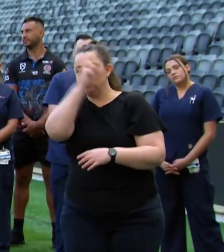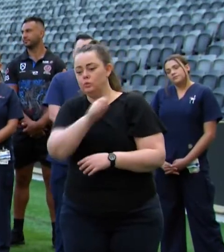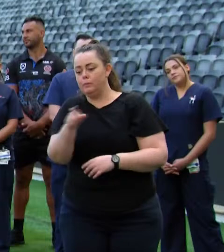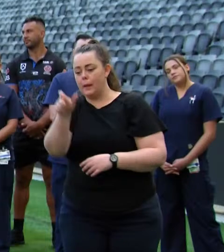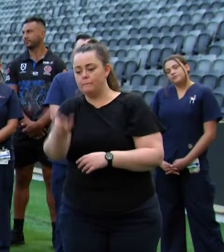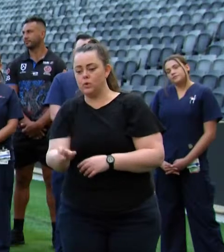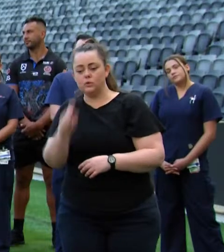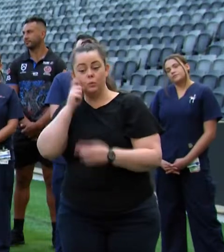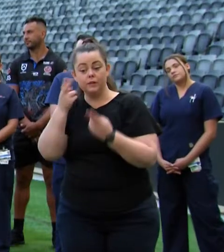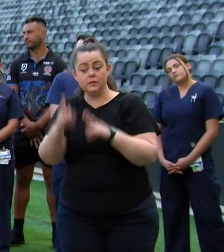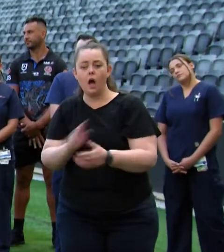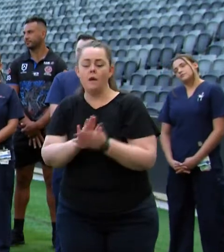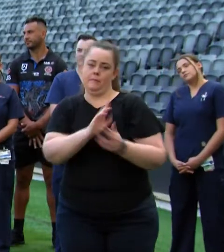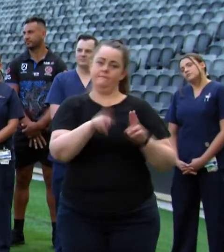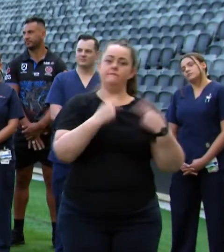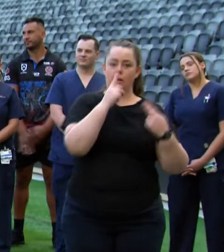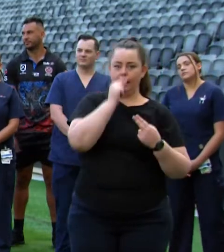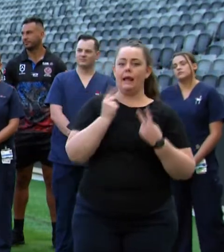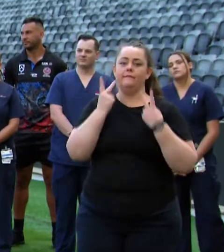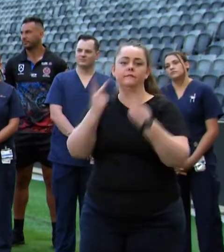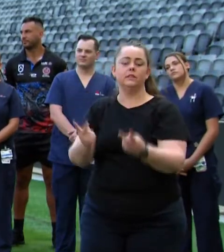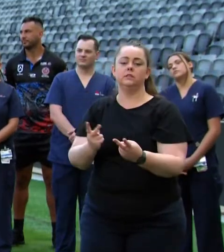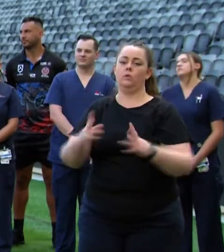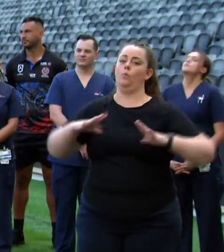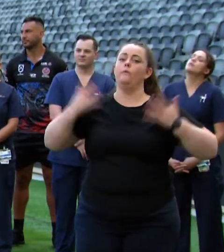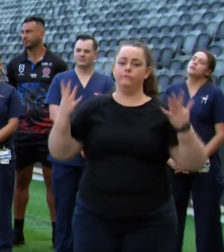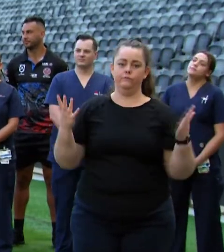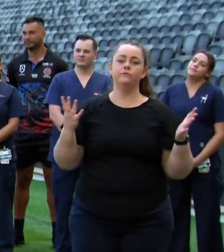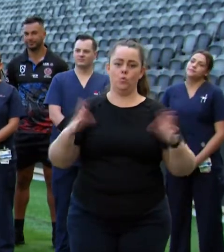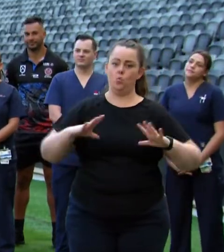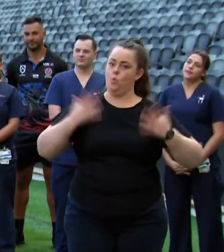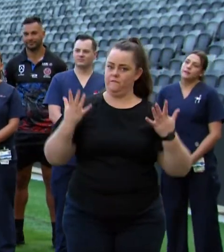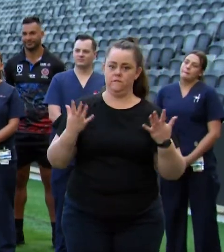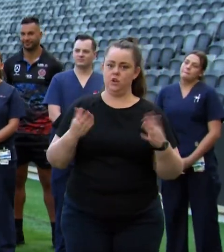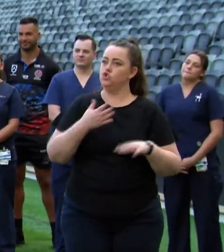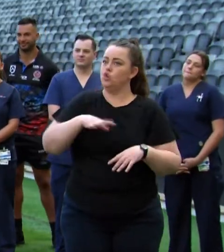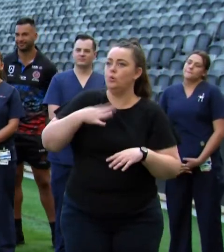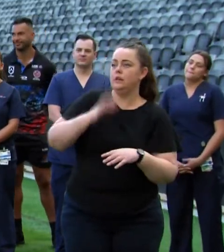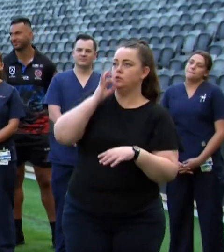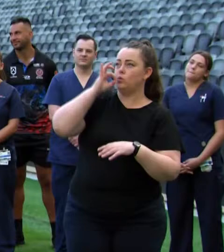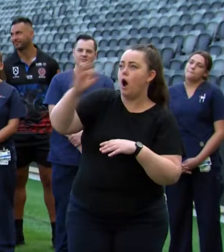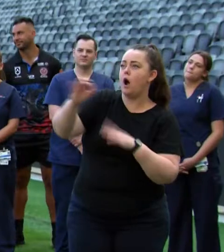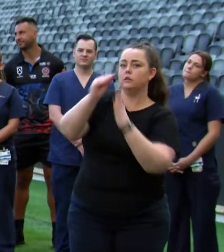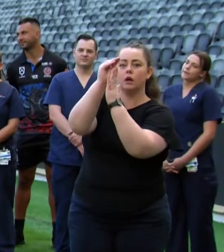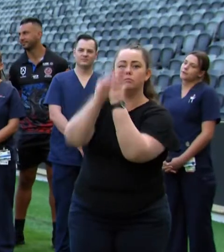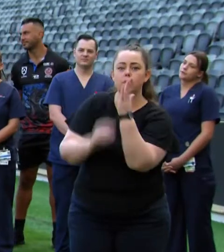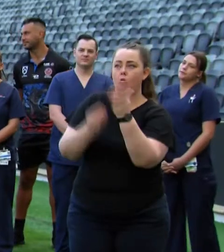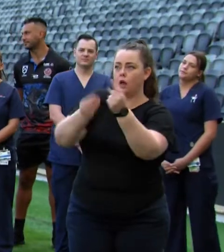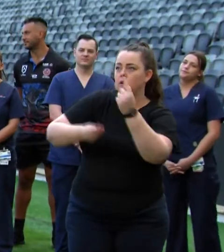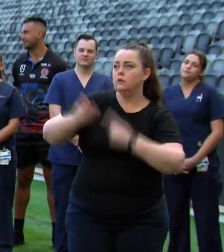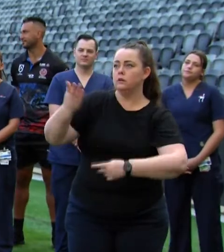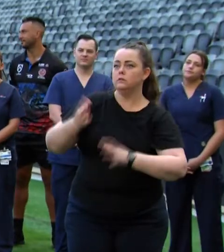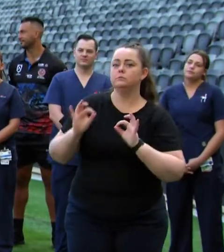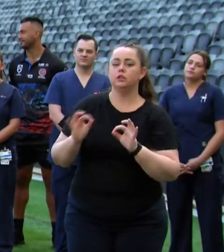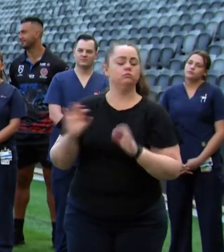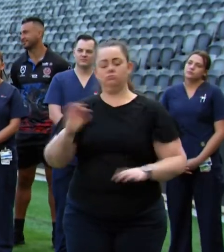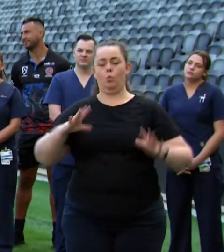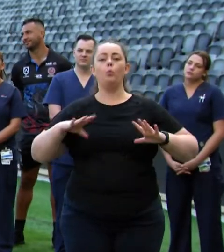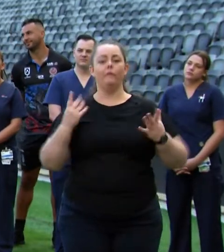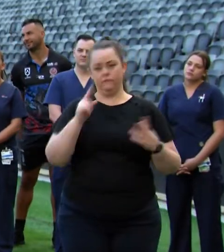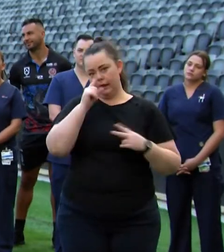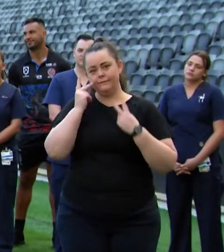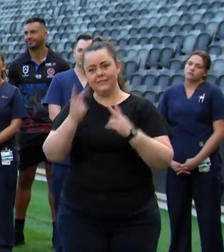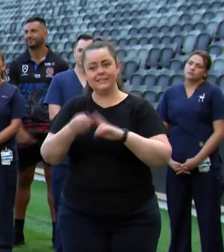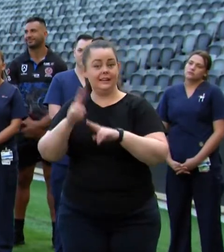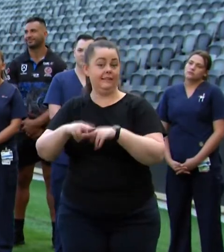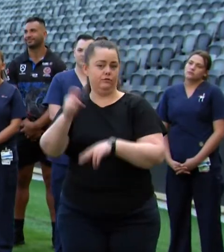members can come in. And in individual hospitals, I'll still need to limit the numbers, because one of the things about this is that generally it requires